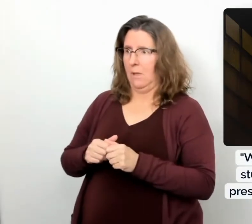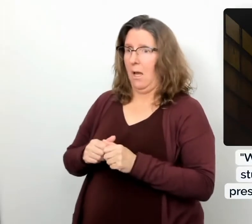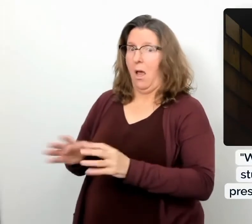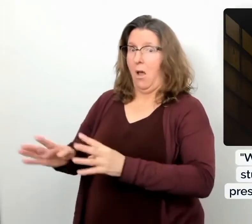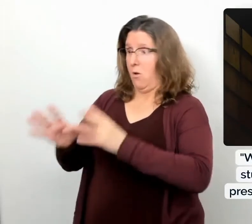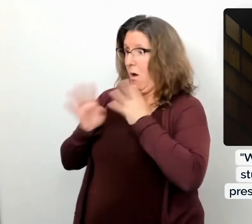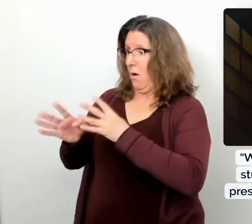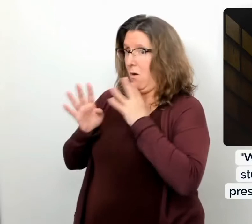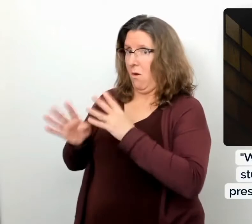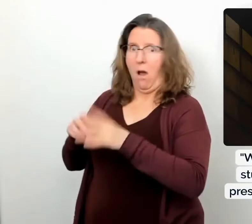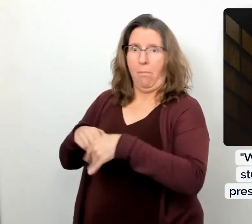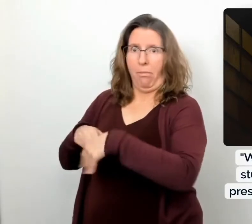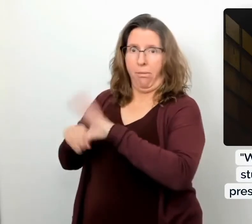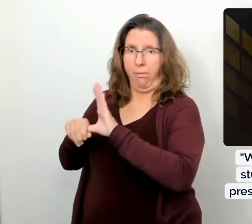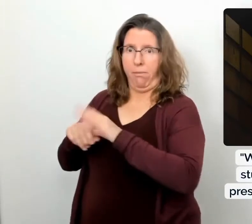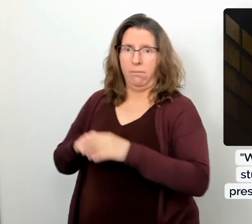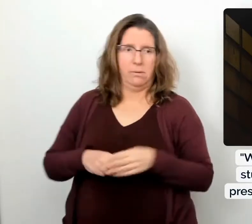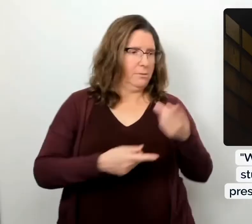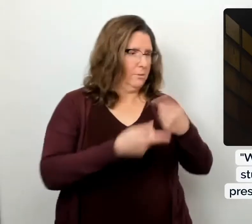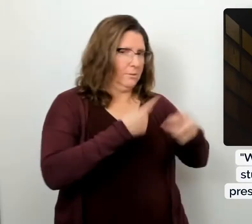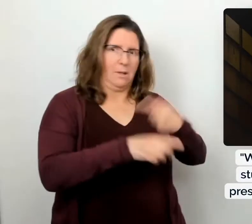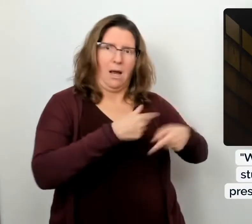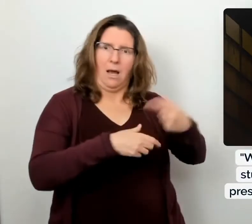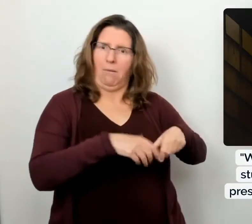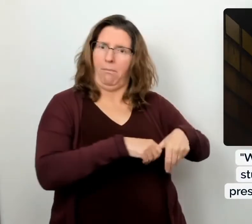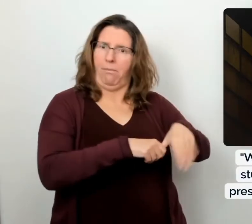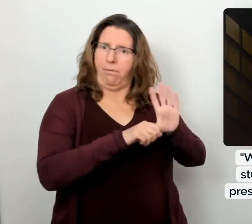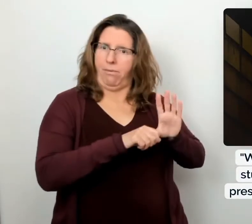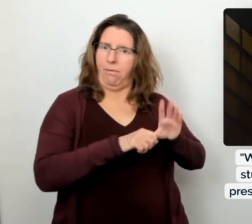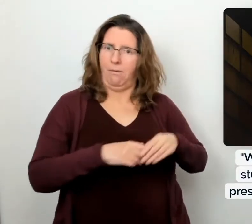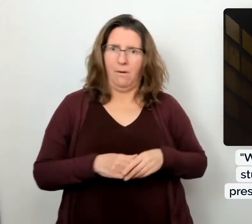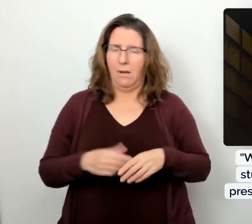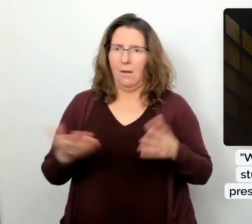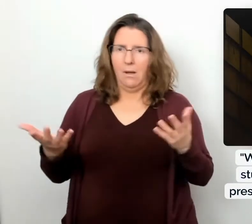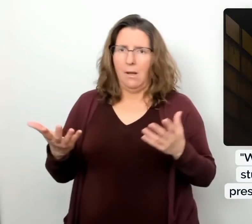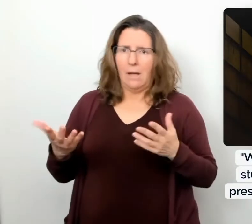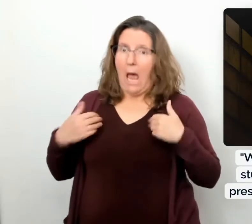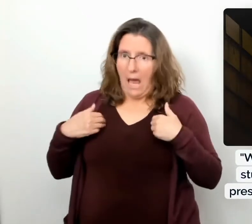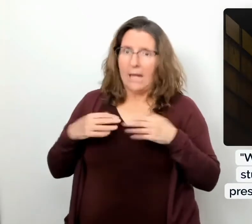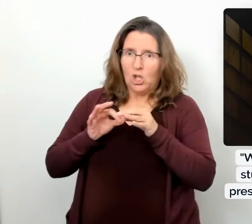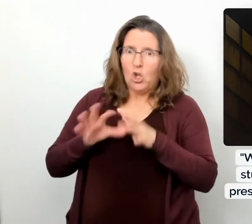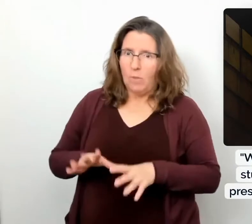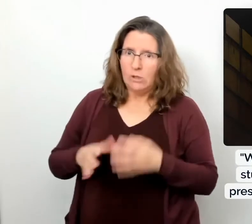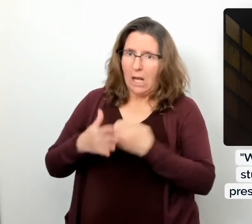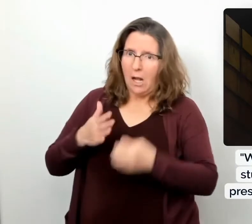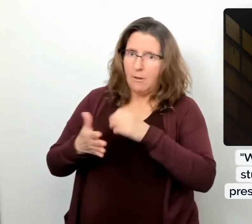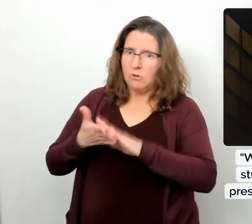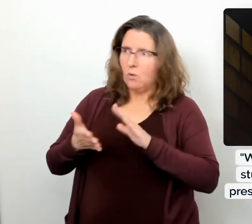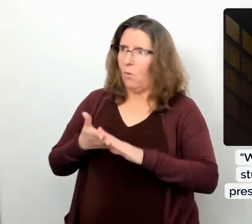the auditory language input. There was a sign language interpreter with him in elementary school, but they were just fluent, so the student was